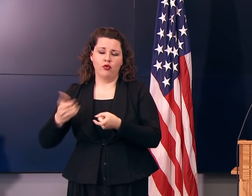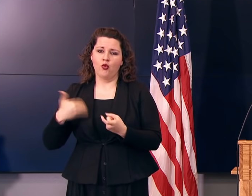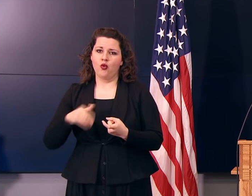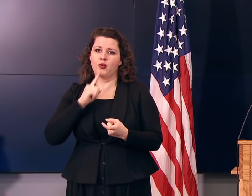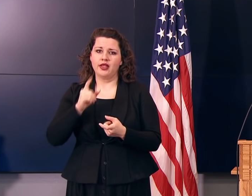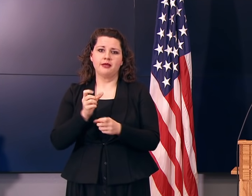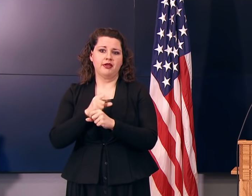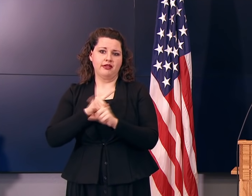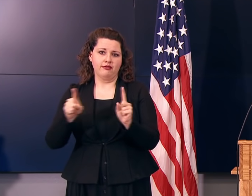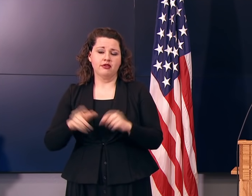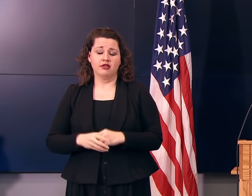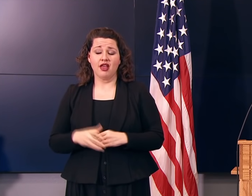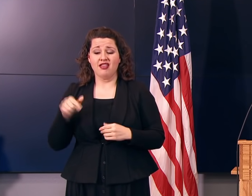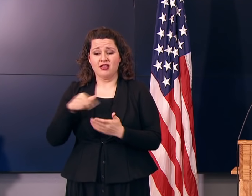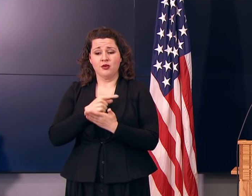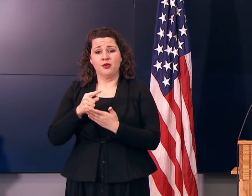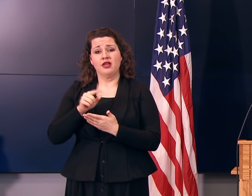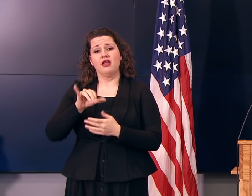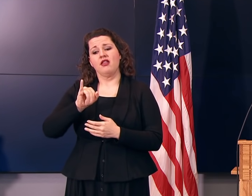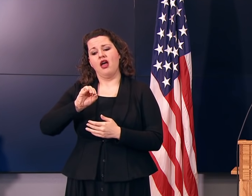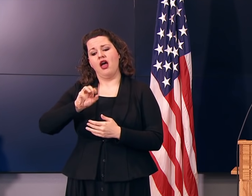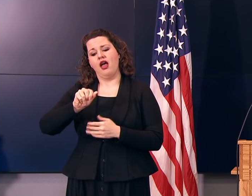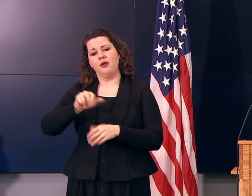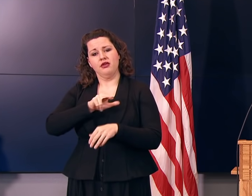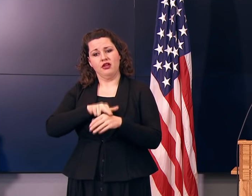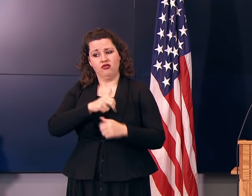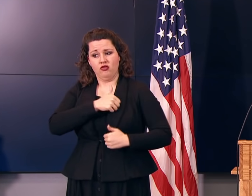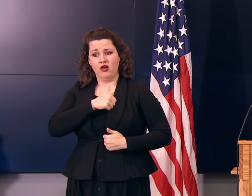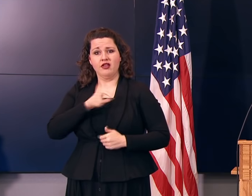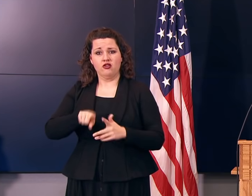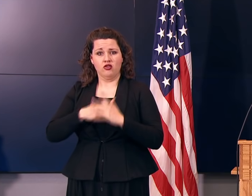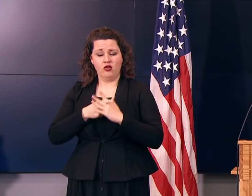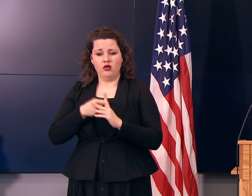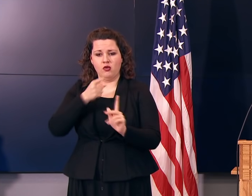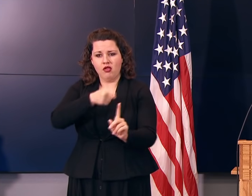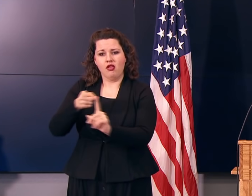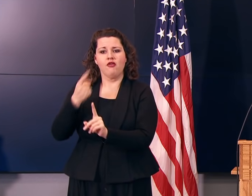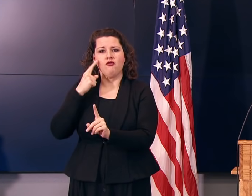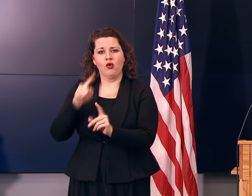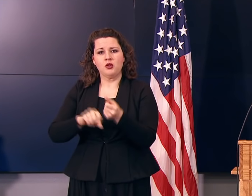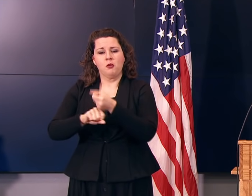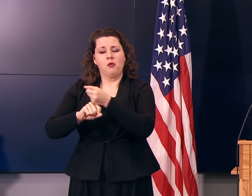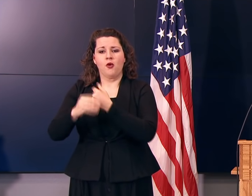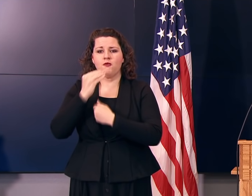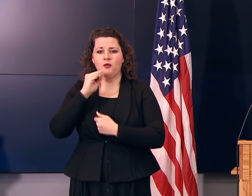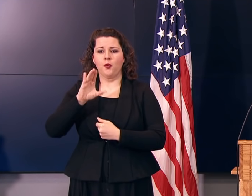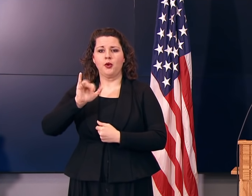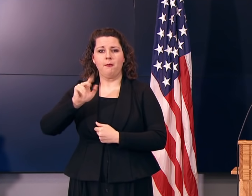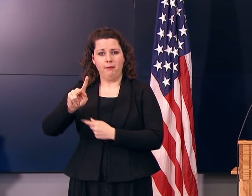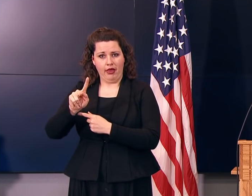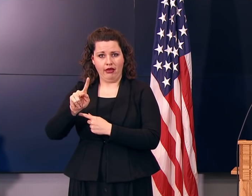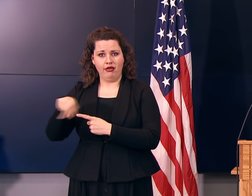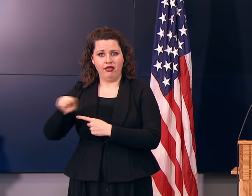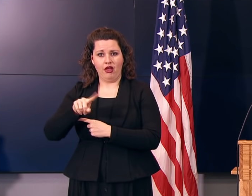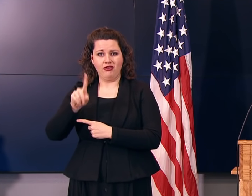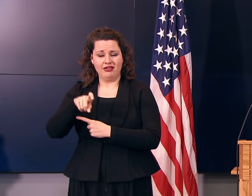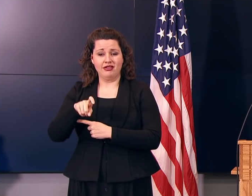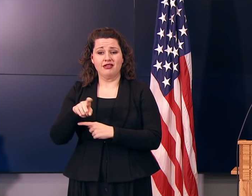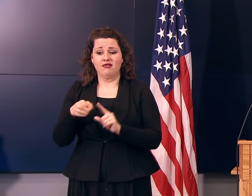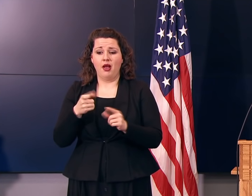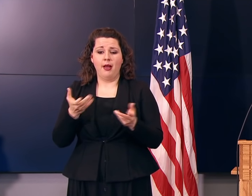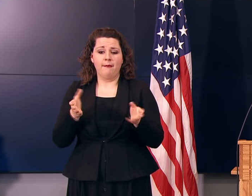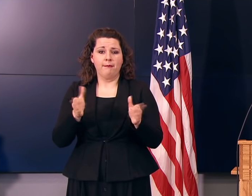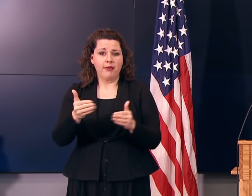week, the Iowa National Guard began conducting missions to support food bank needs in communities across the state, from packaging